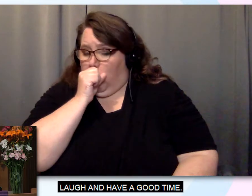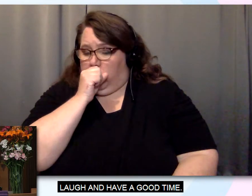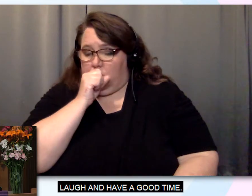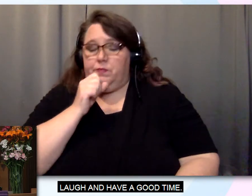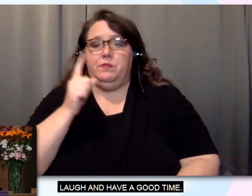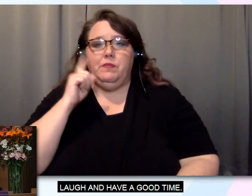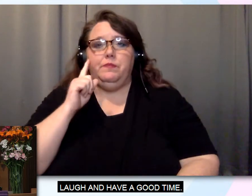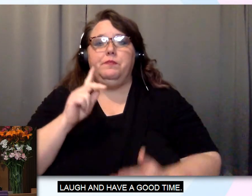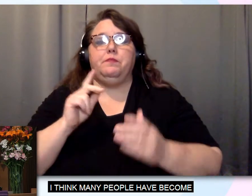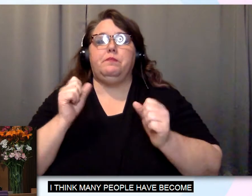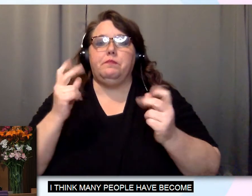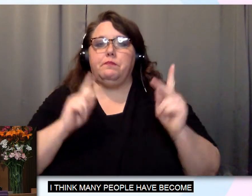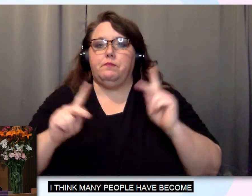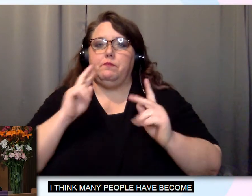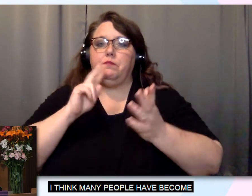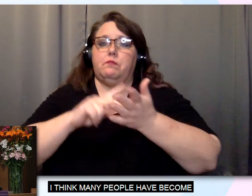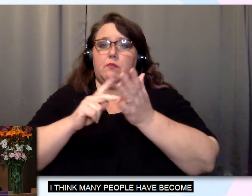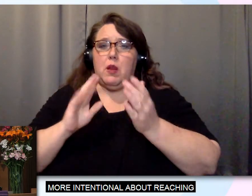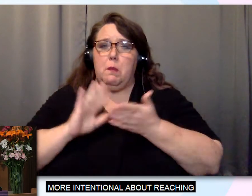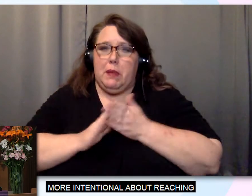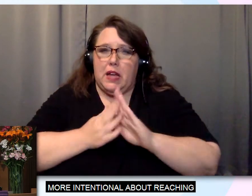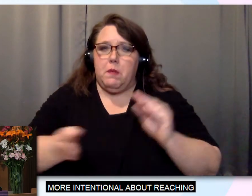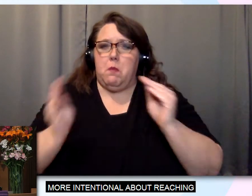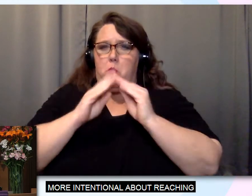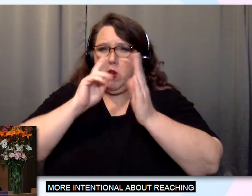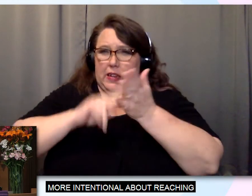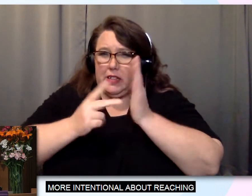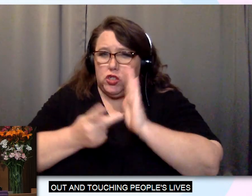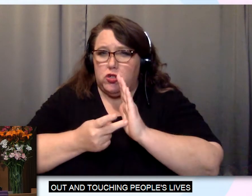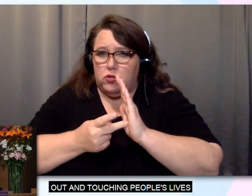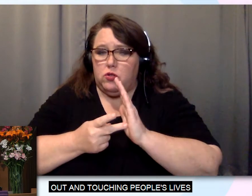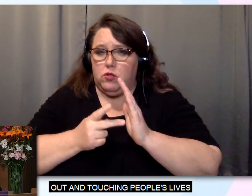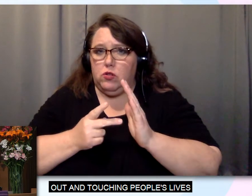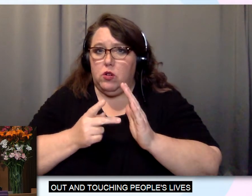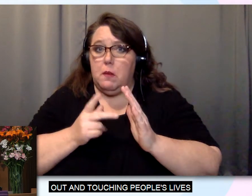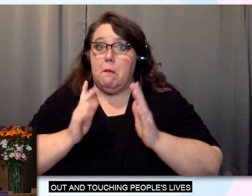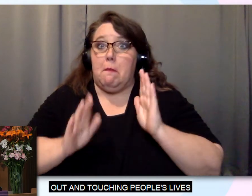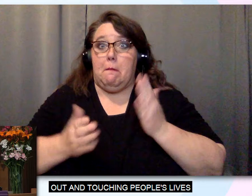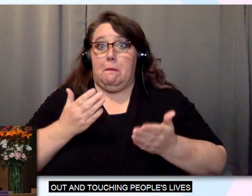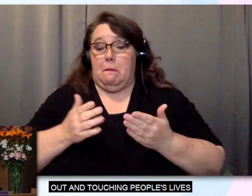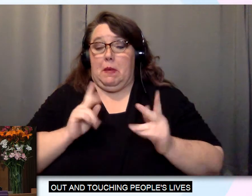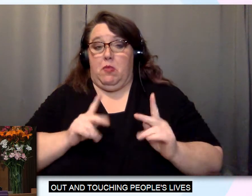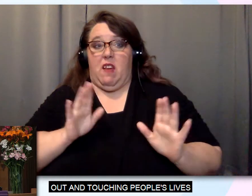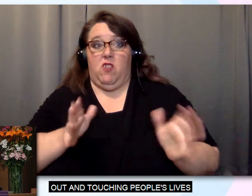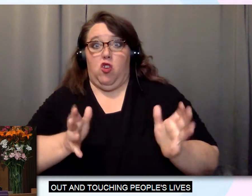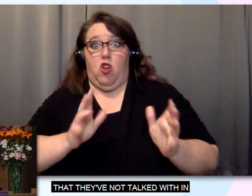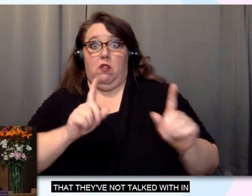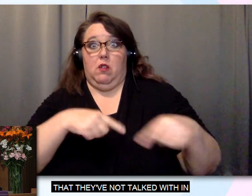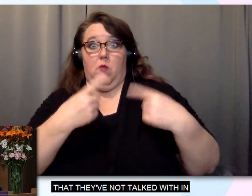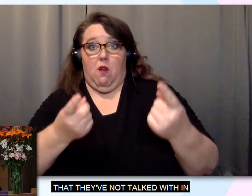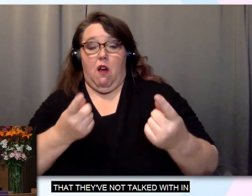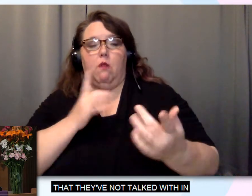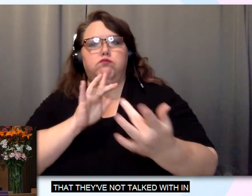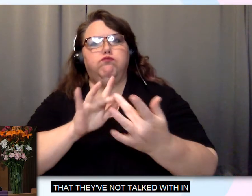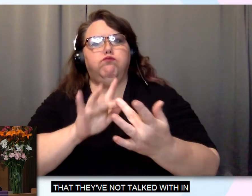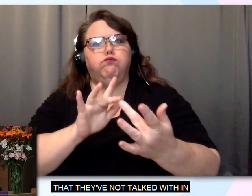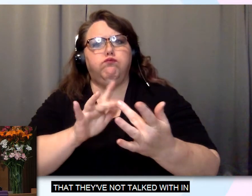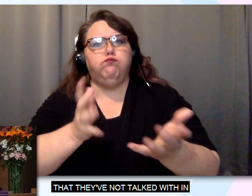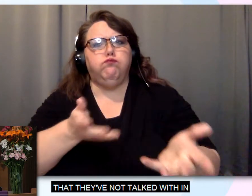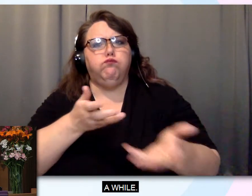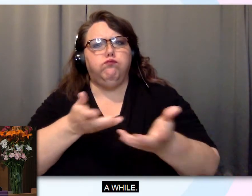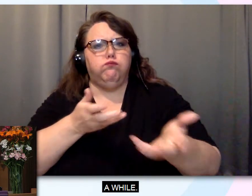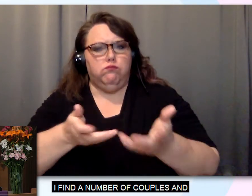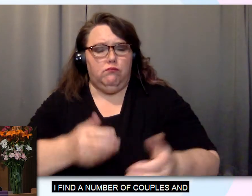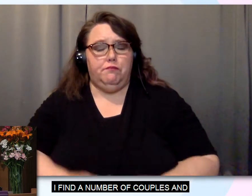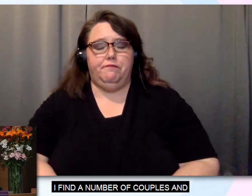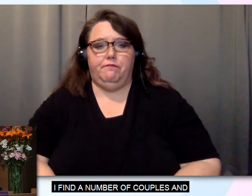many people have become more intentional about reaching out and touching people's lives that they've not talked with in a while.